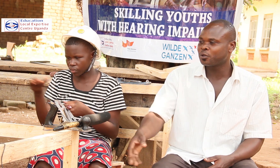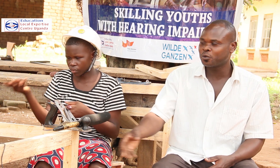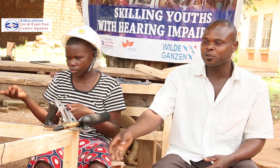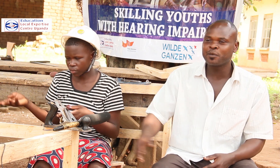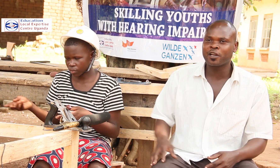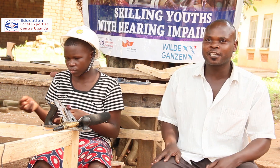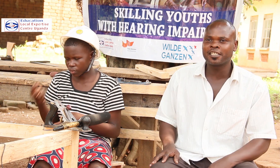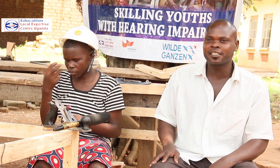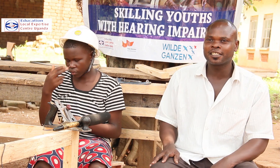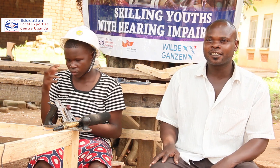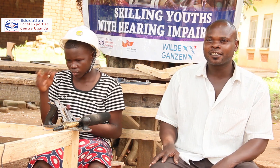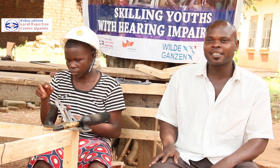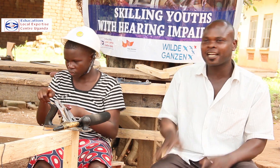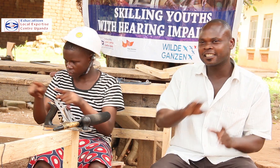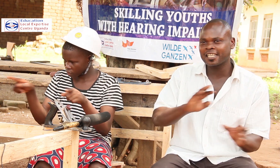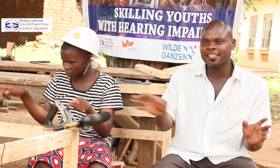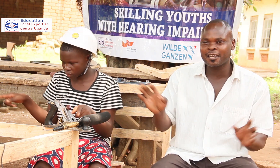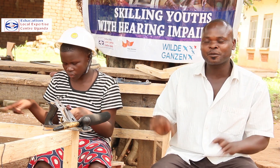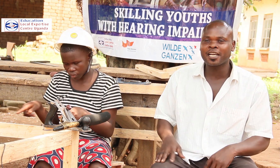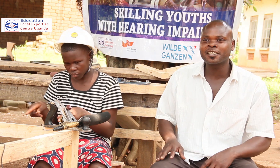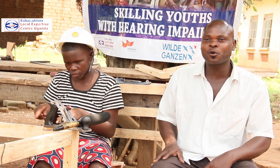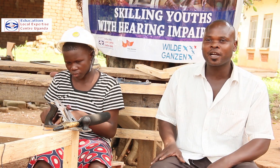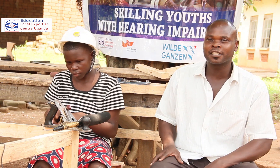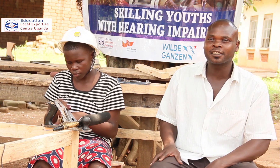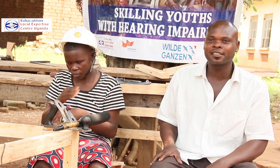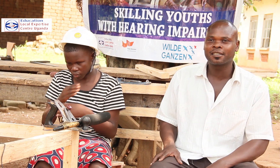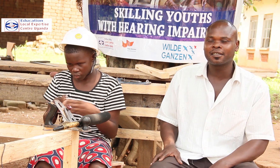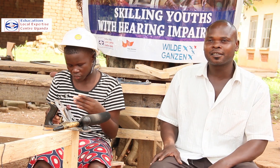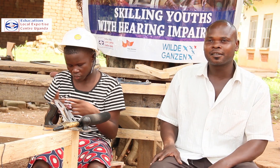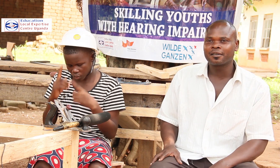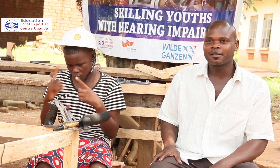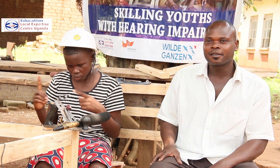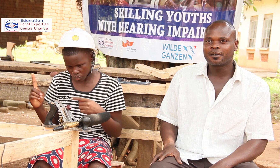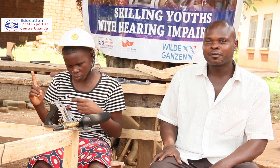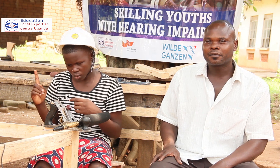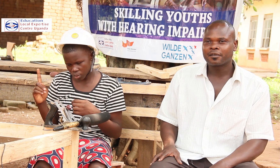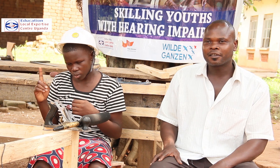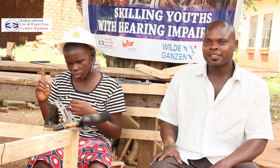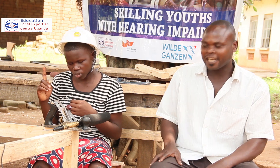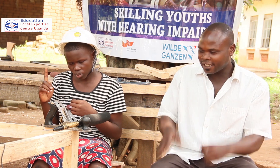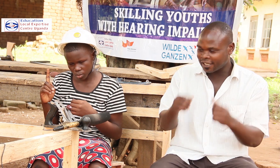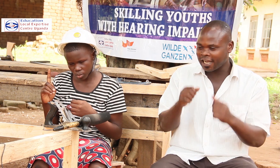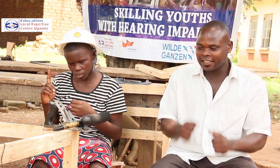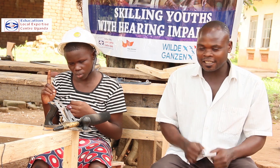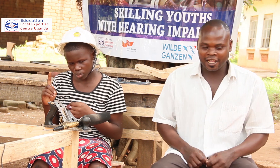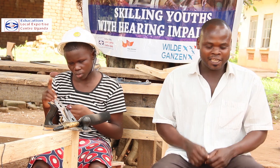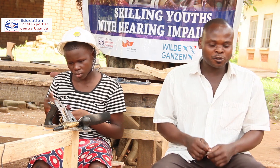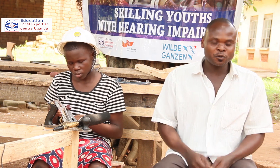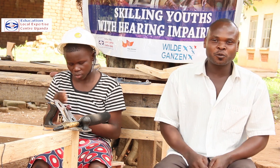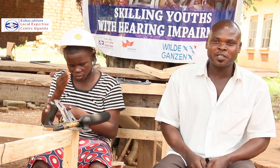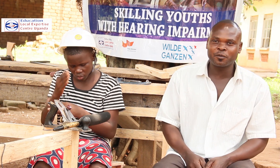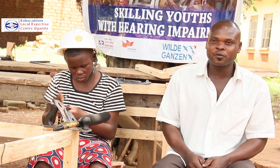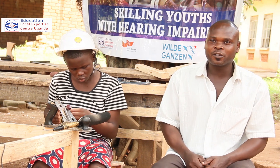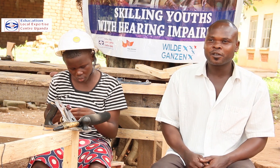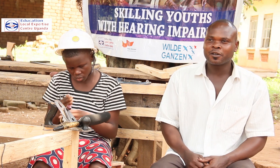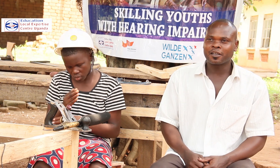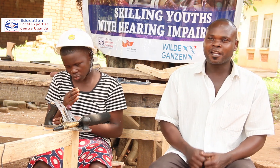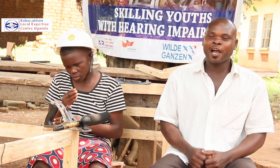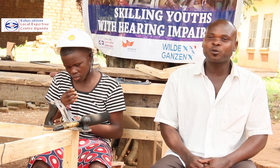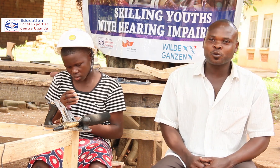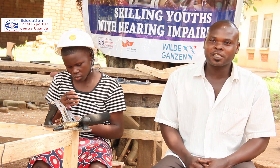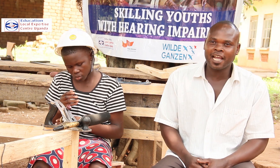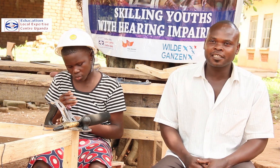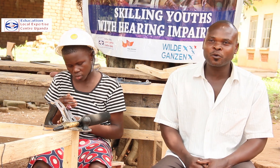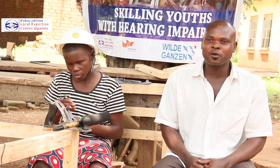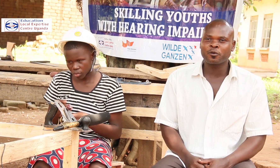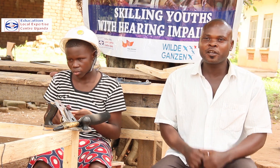I saw to them like this, they can just capture it once. like cutting, I saw to them